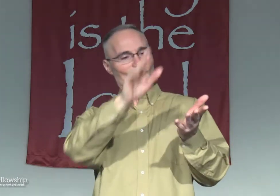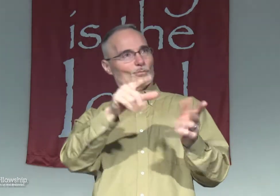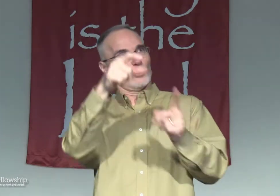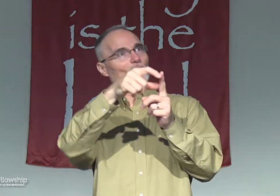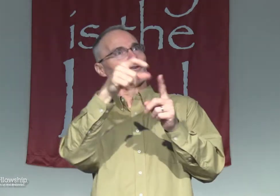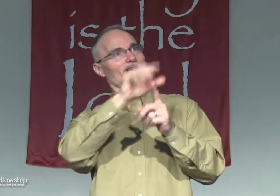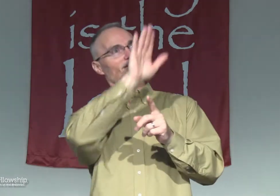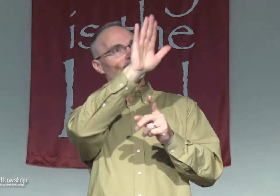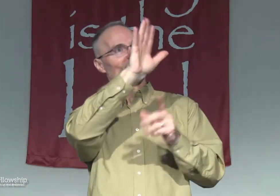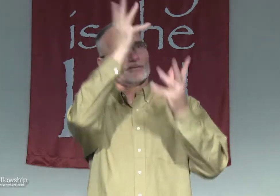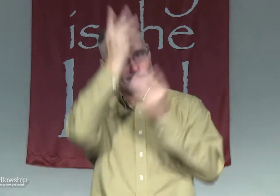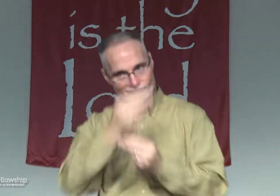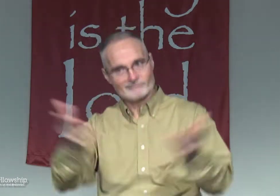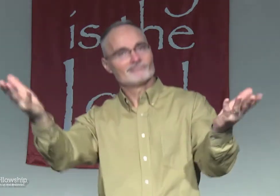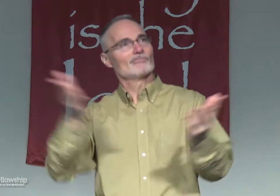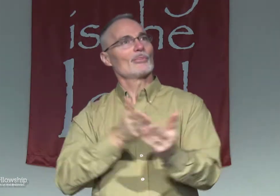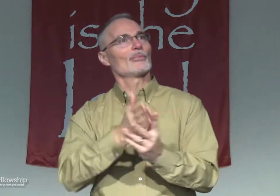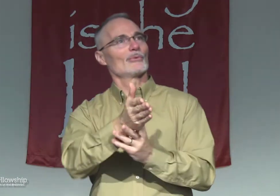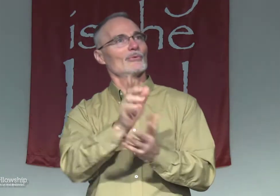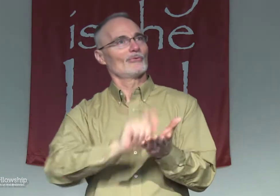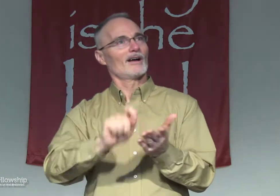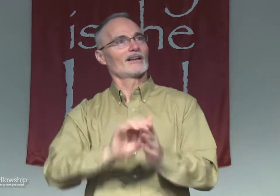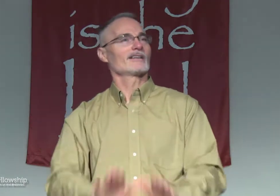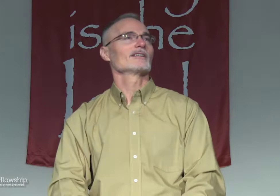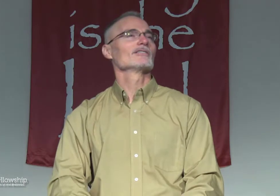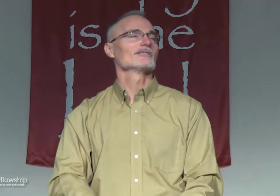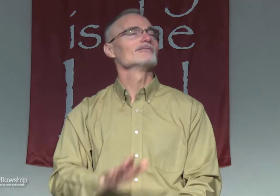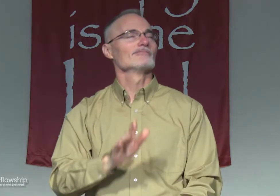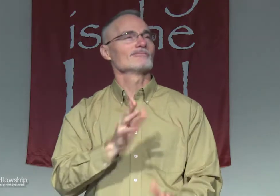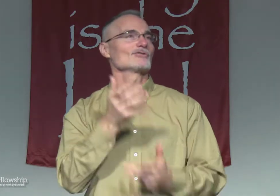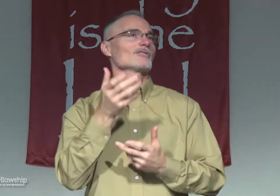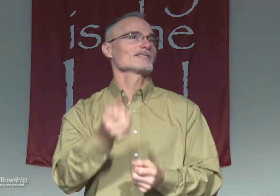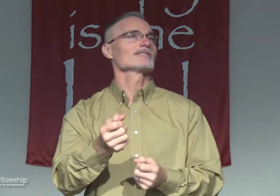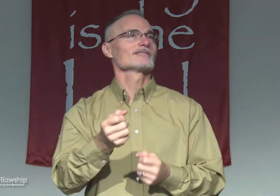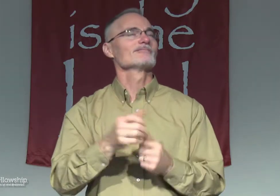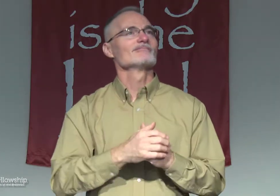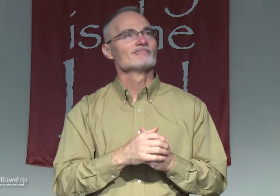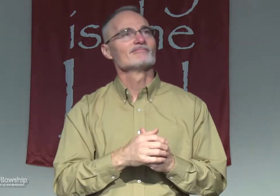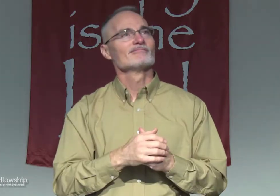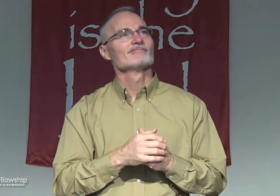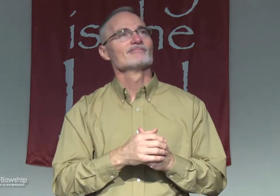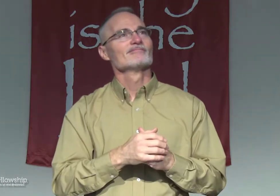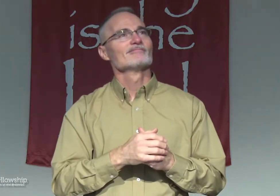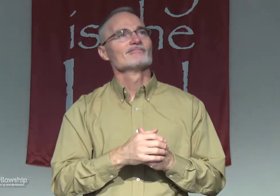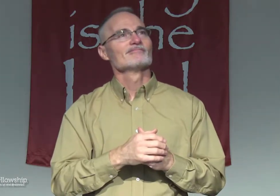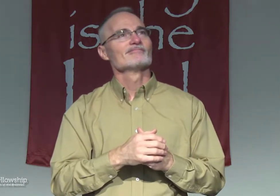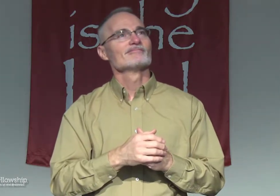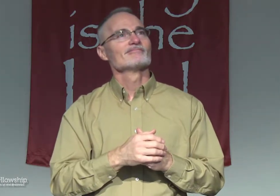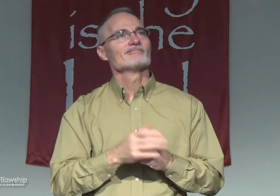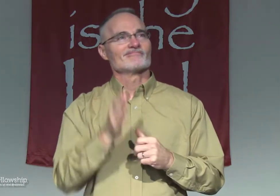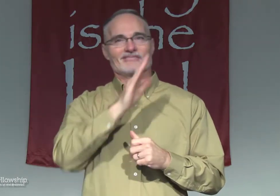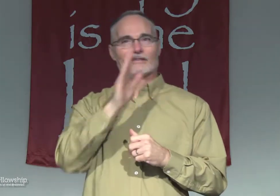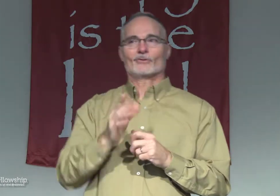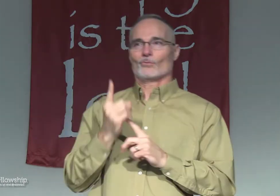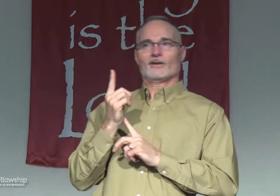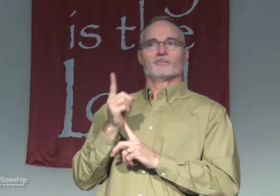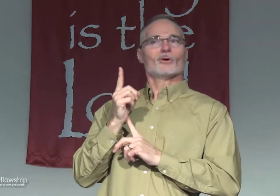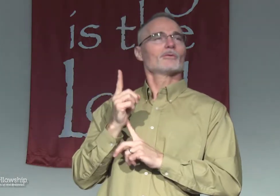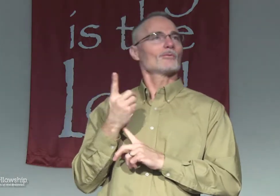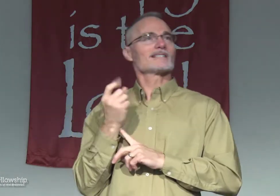Bible, that you have given to us, your word that has been given to us through the